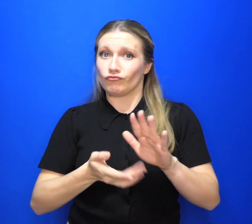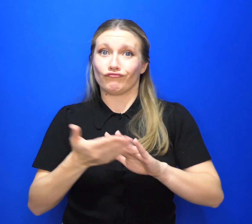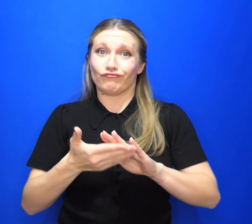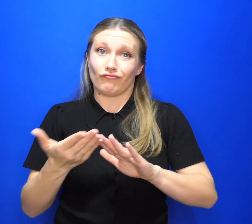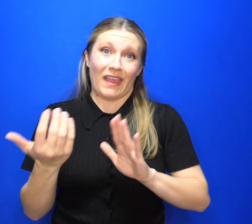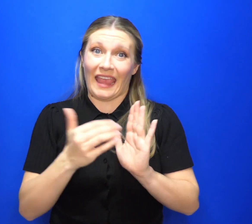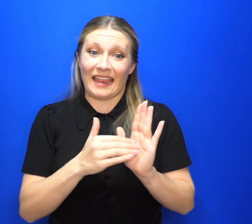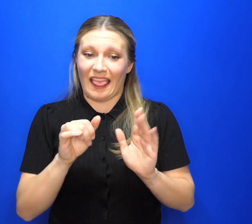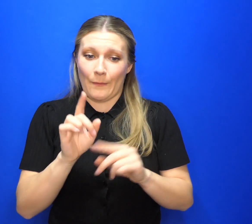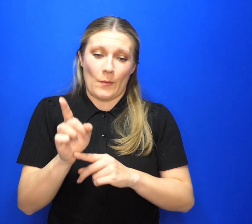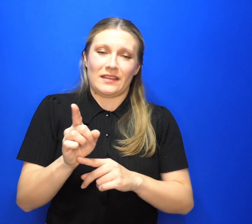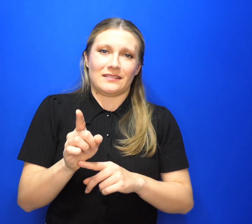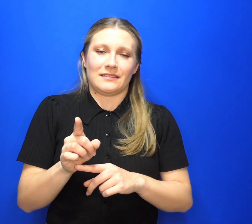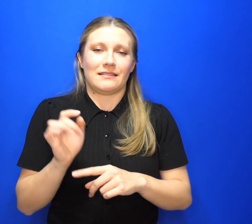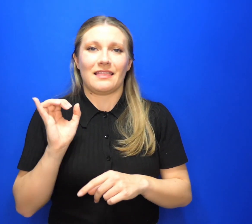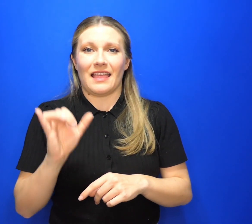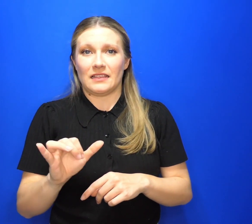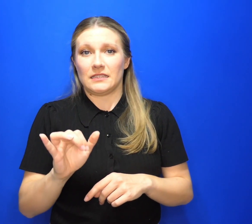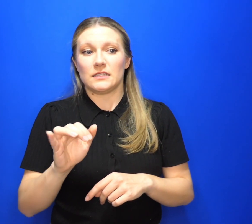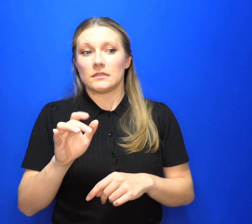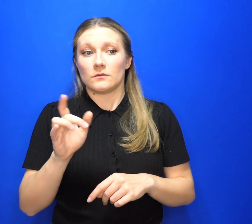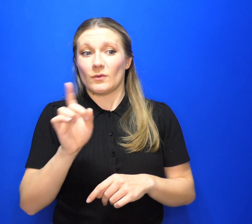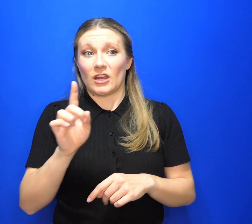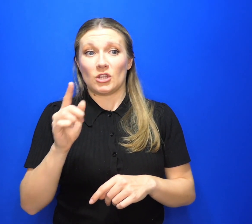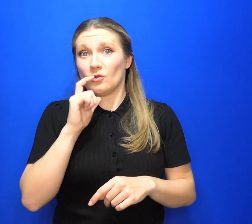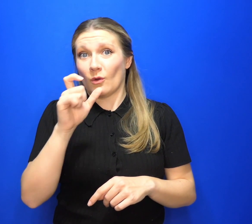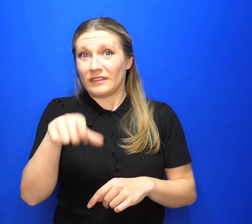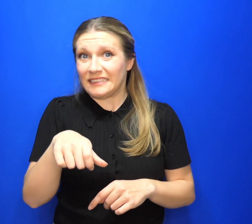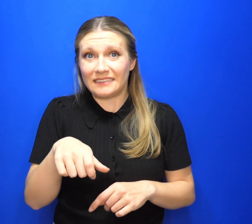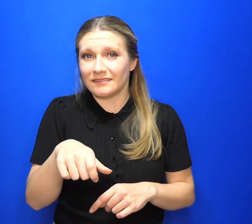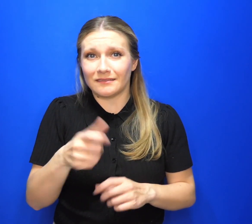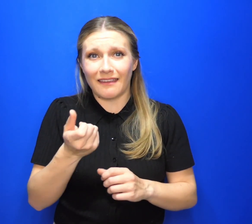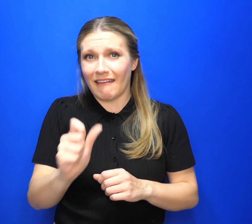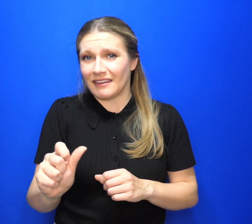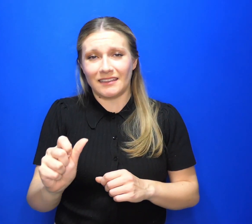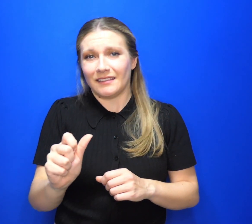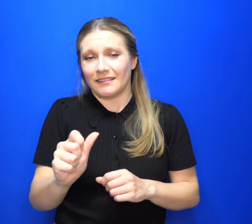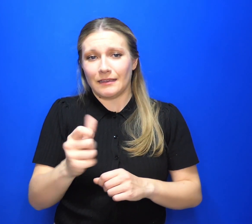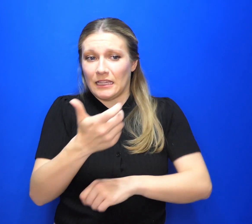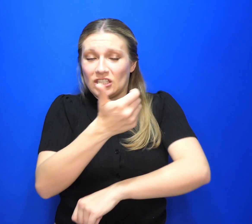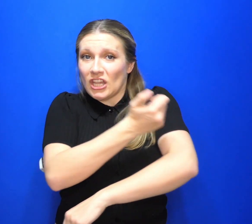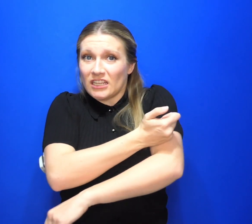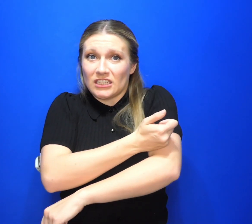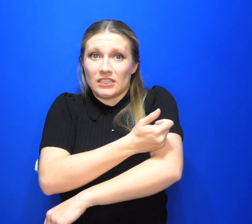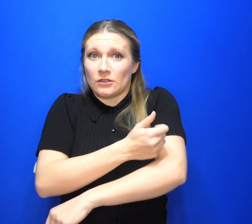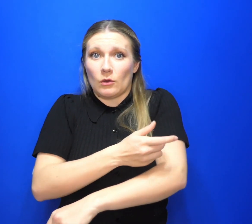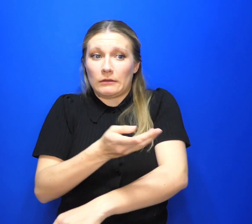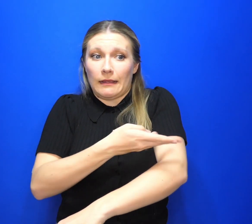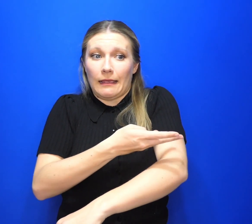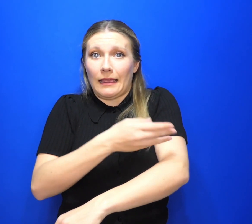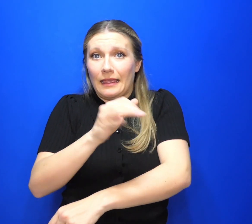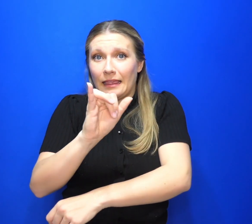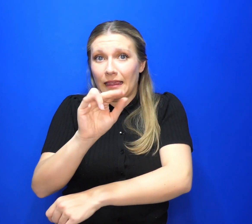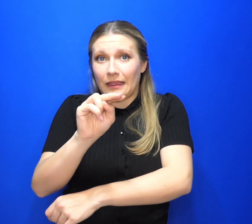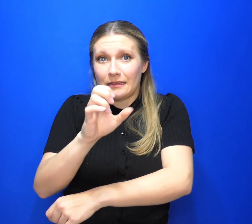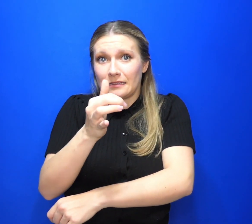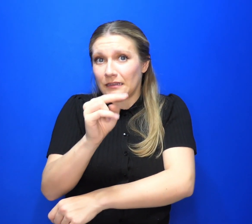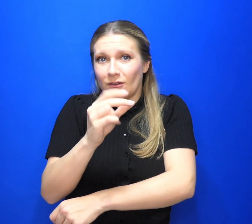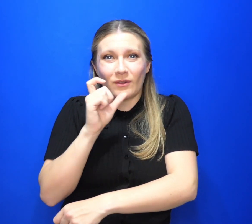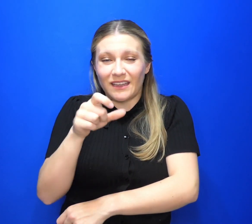need any injected or pumped insulin here because your body's helping you. Mm-hmm. And then the last question that people constantly ask is, how do